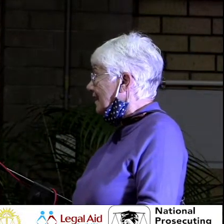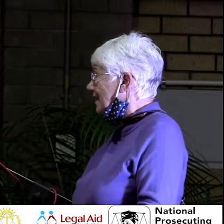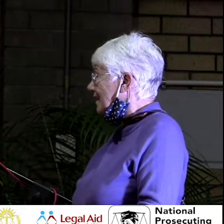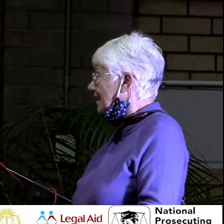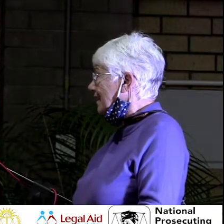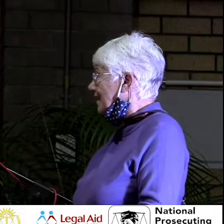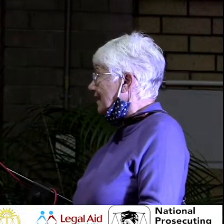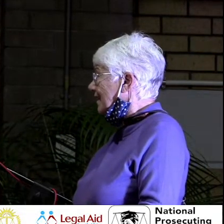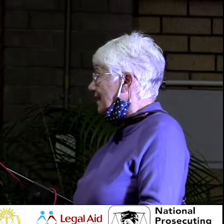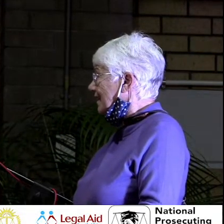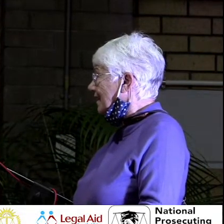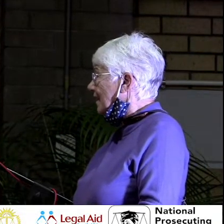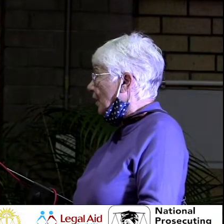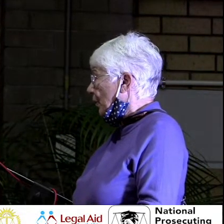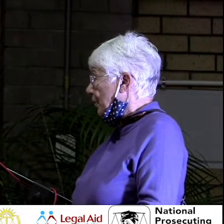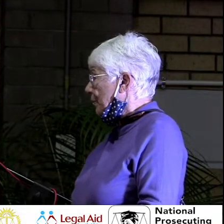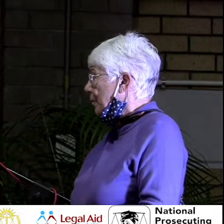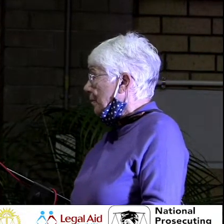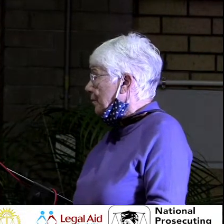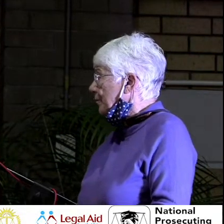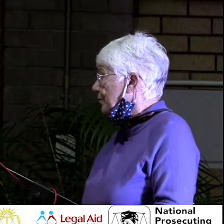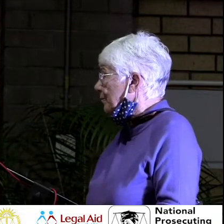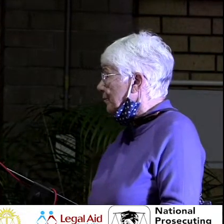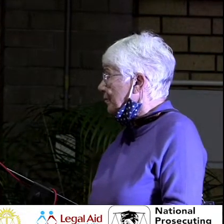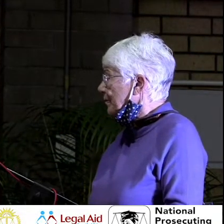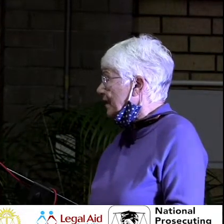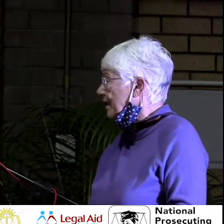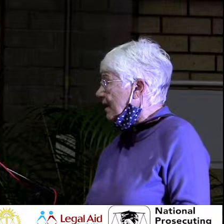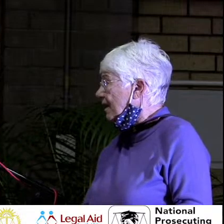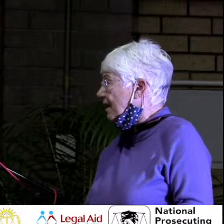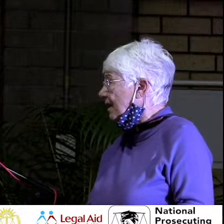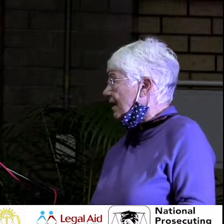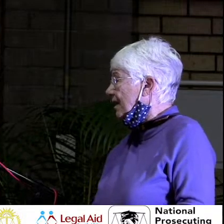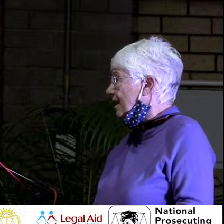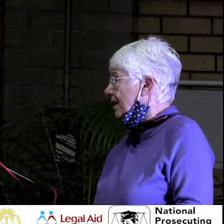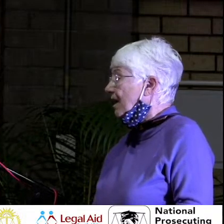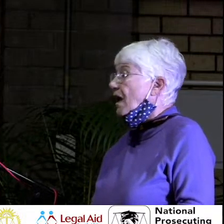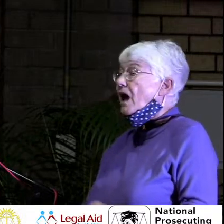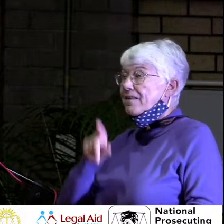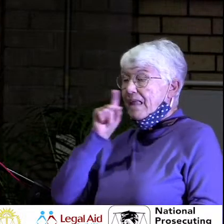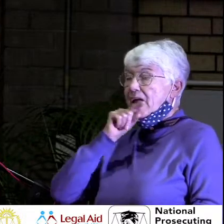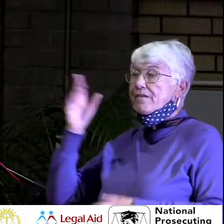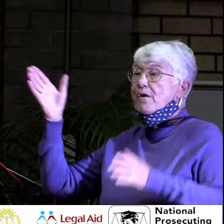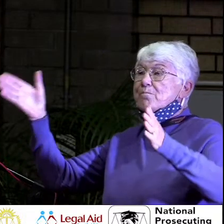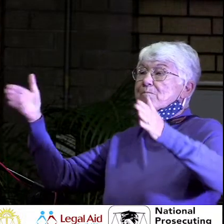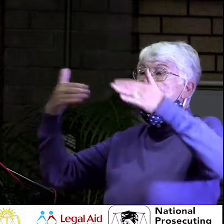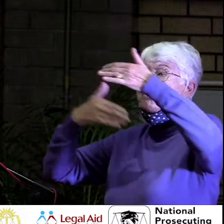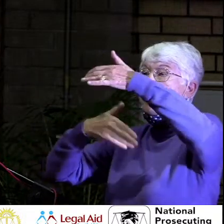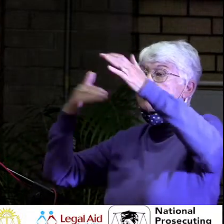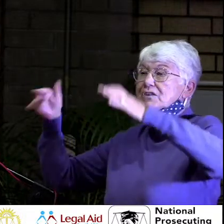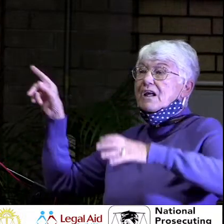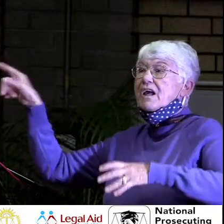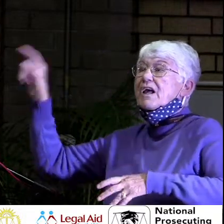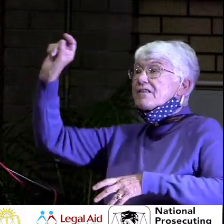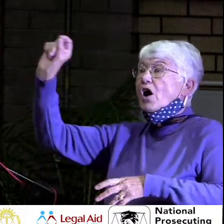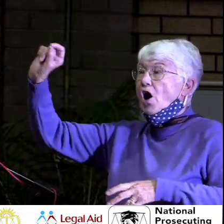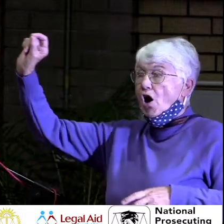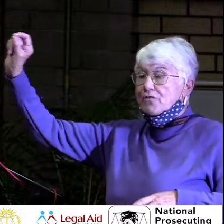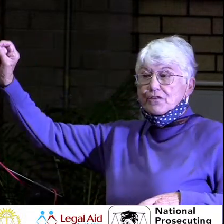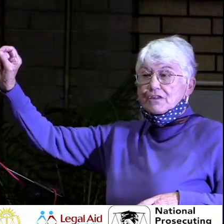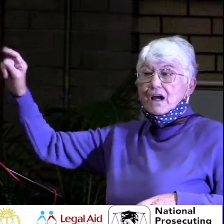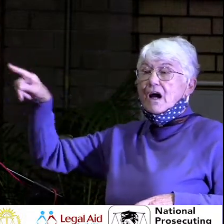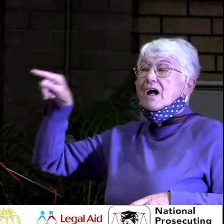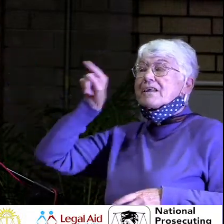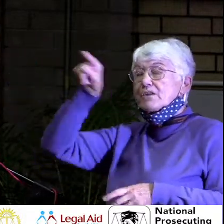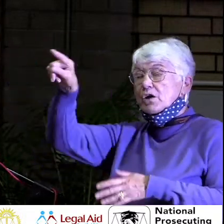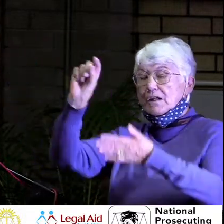offices, we do have a customer care office and we do have a complaints box. So if you're not happy with services, put it in writing